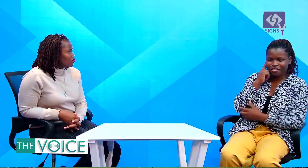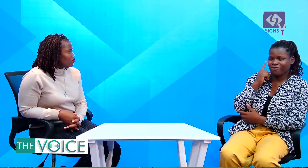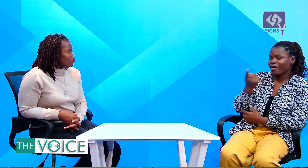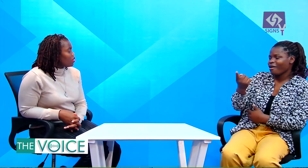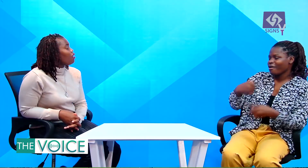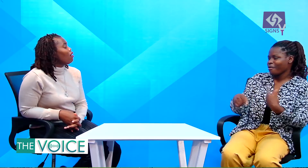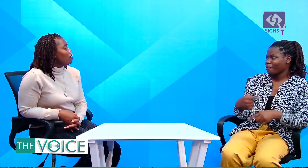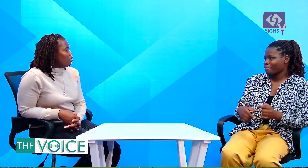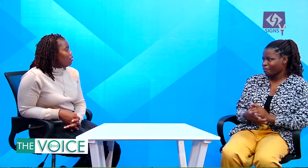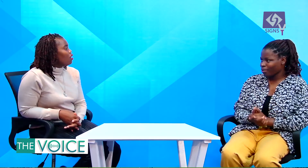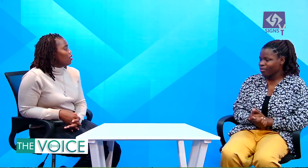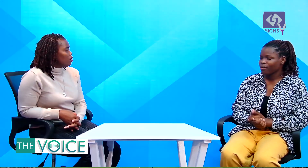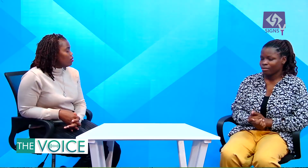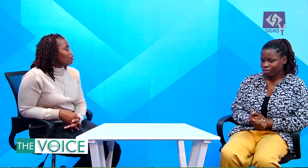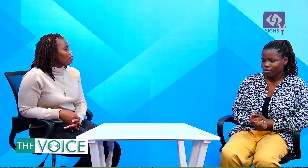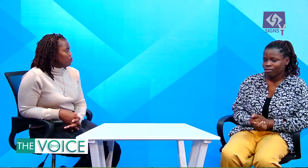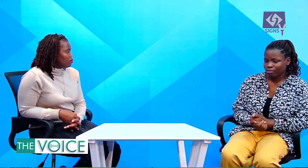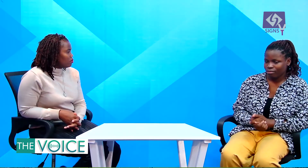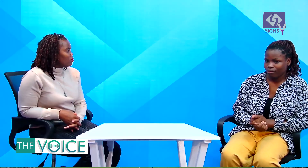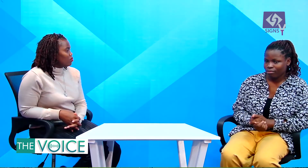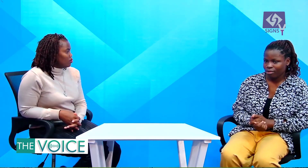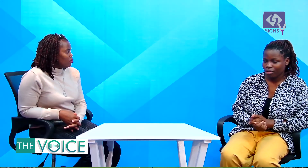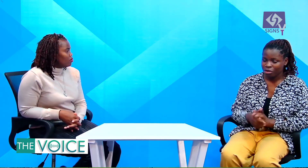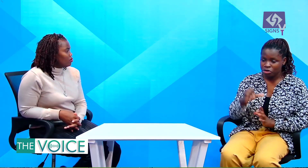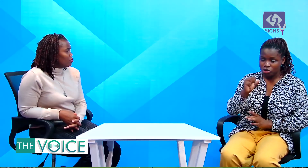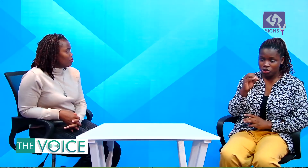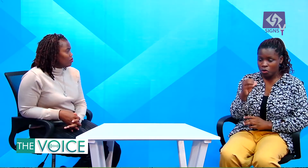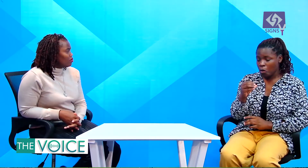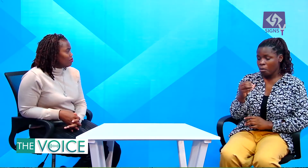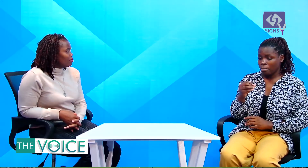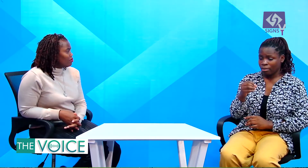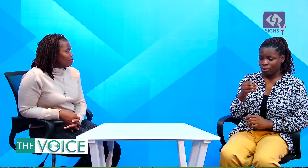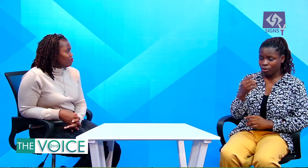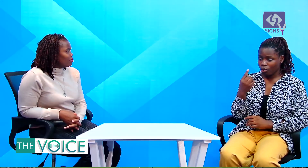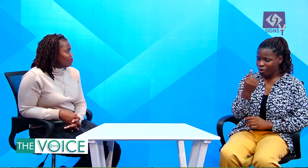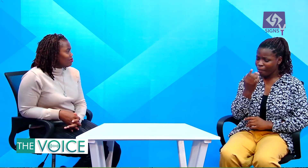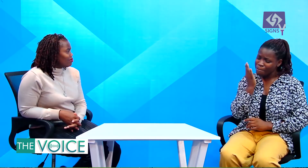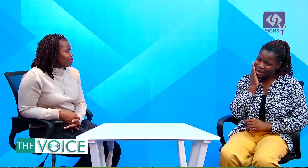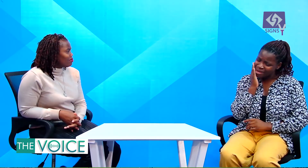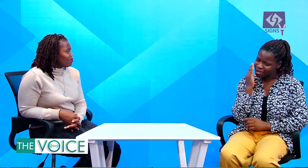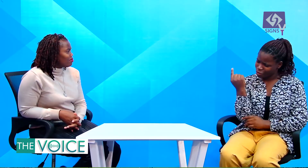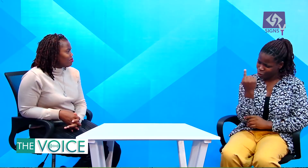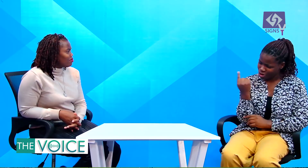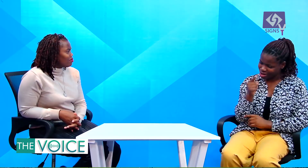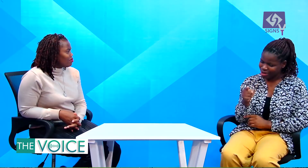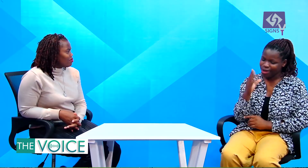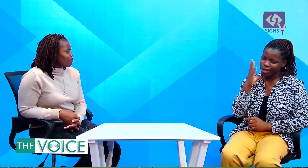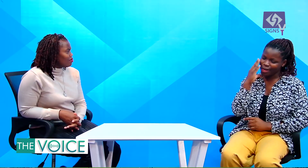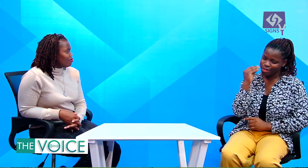nearly during the time when he passed on, that's when the sicknesses, and around that time is when I became deaf.